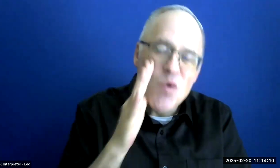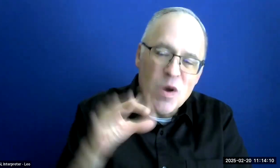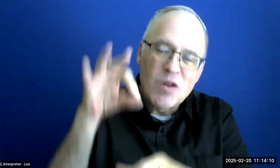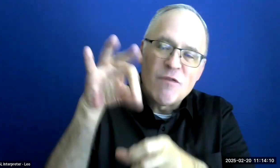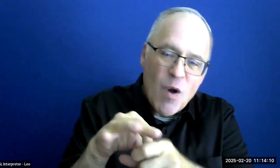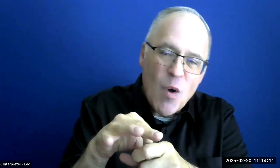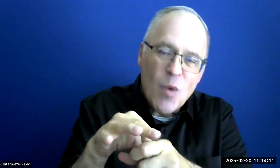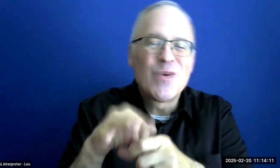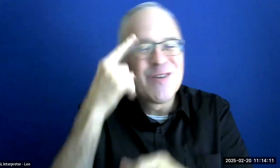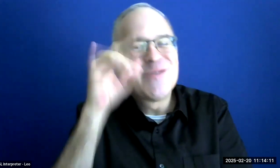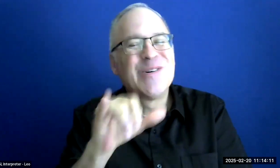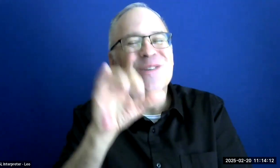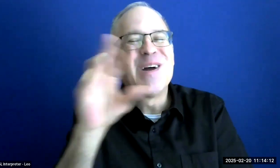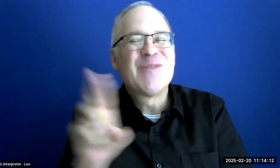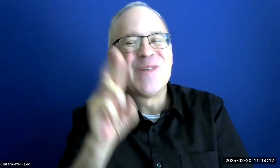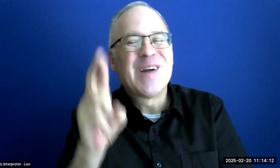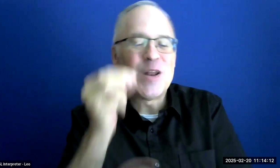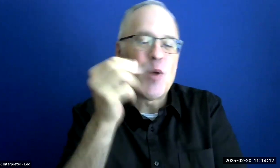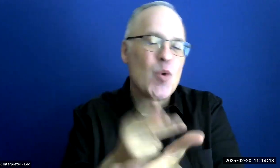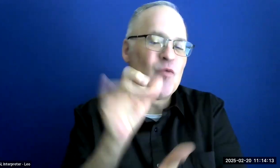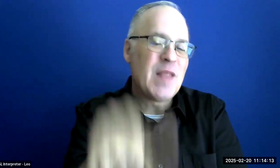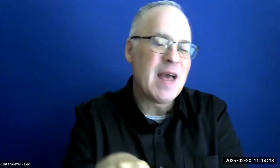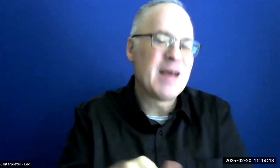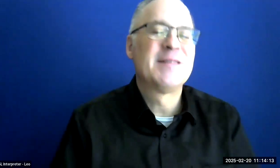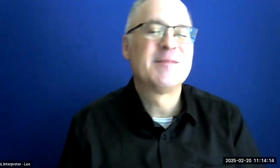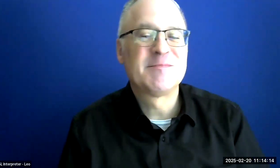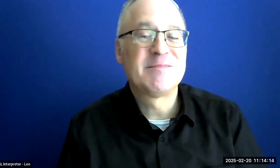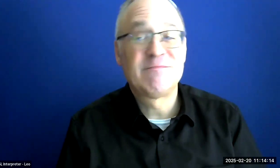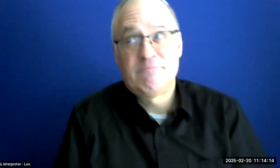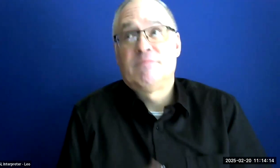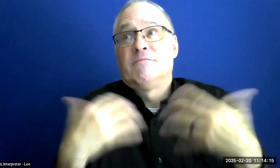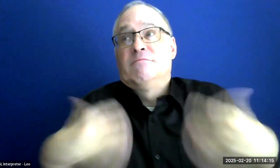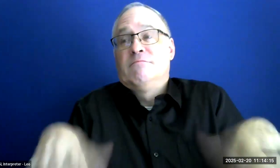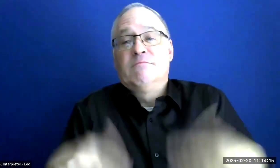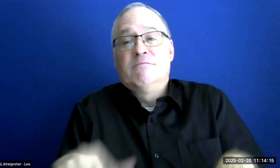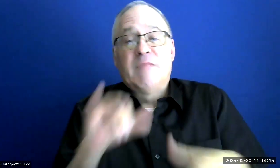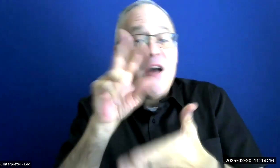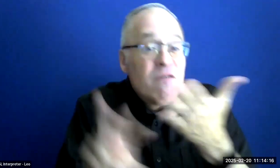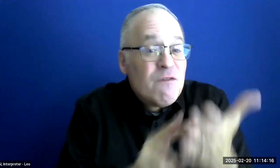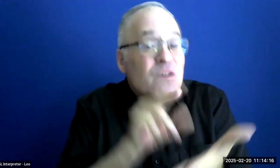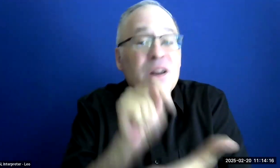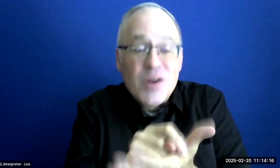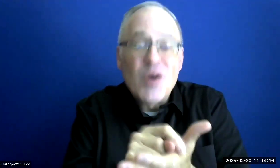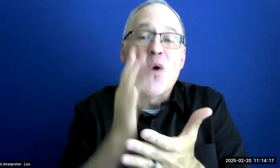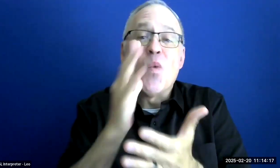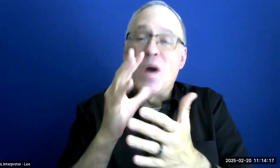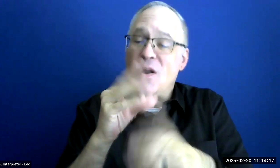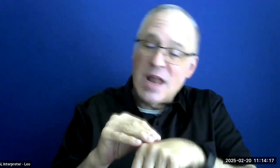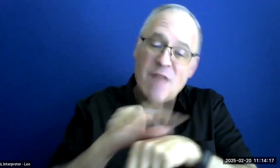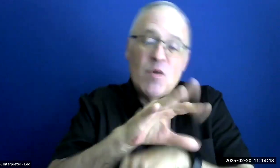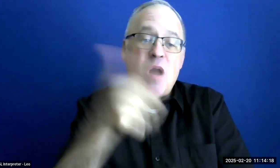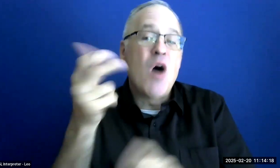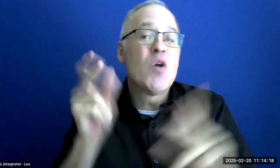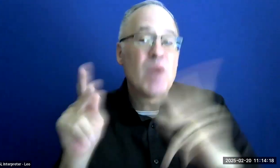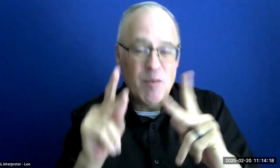to ratify regionalization. A video like that could be incredibly influential as you approach